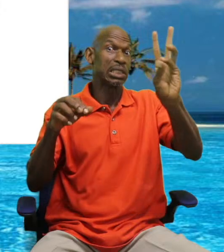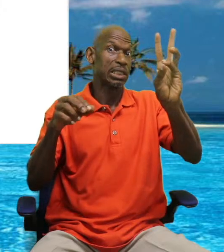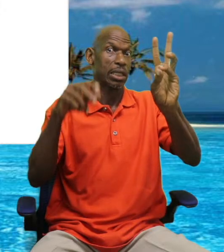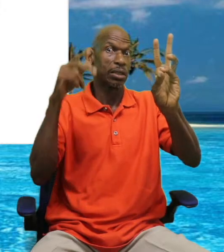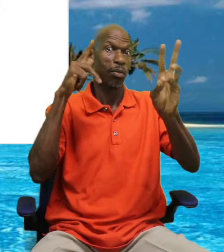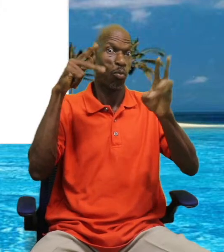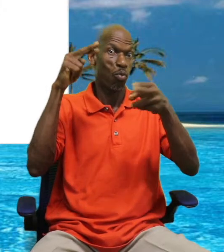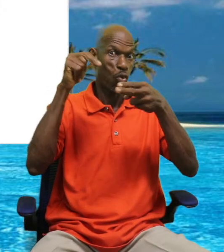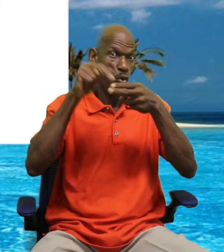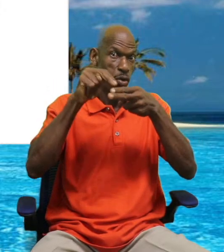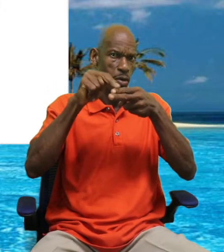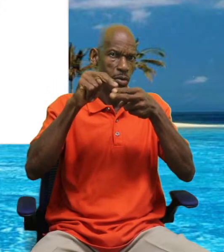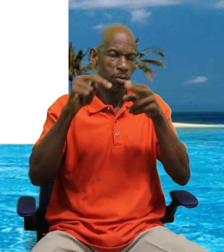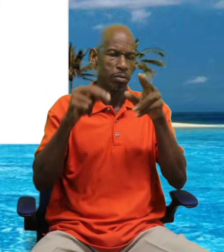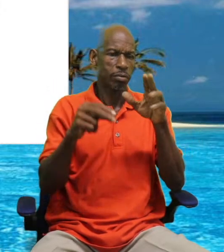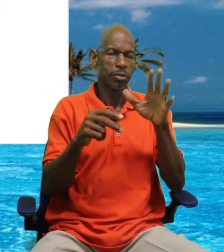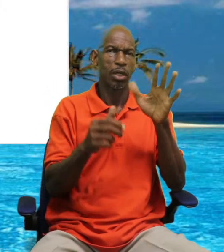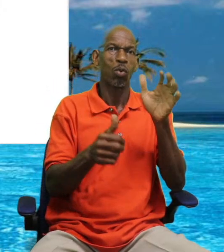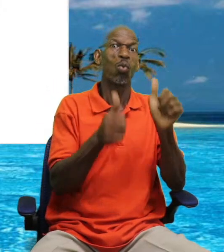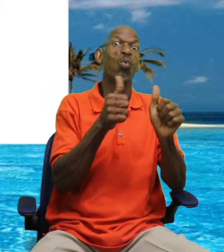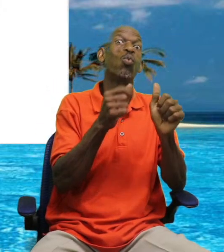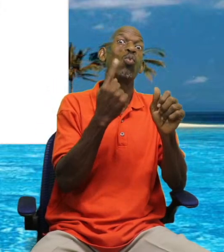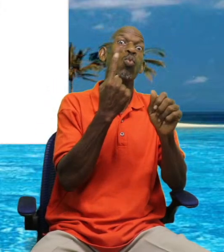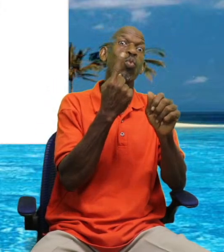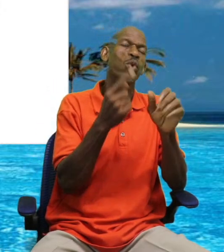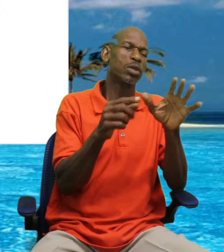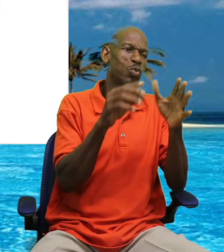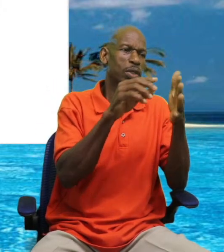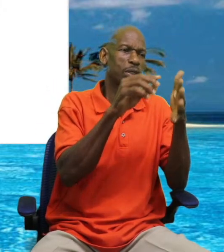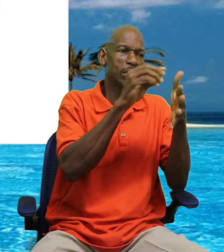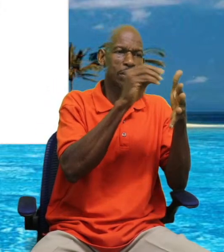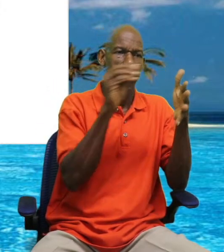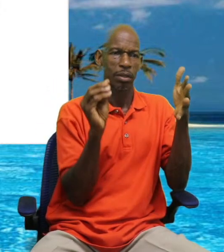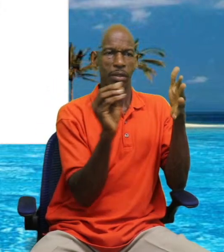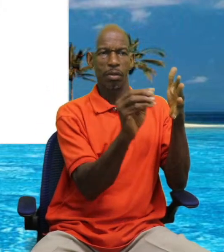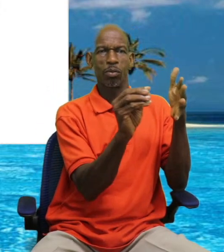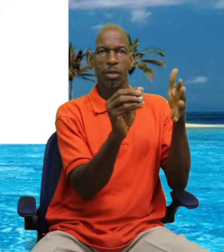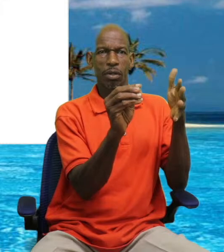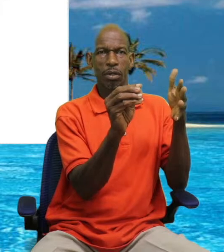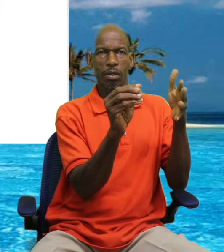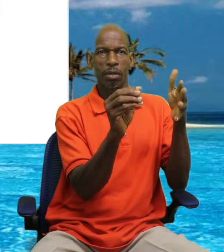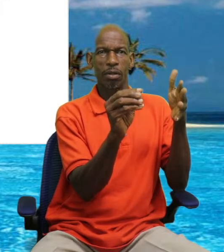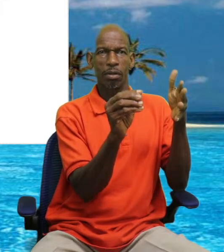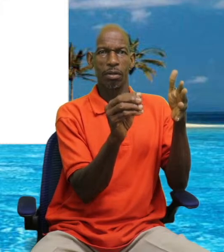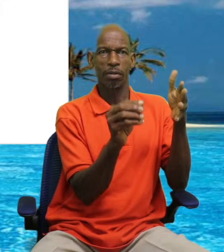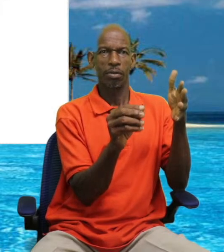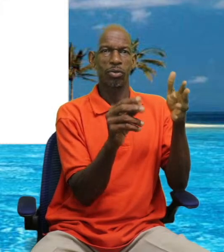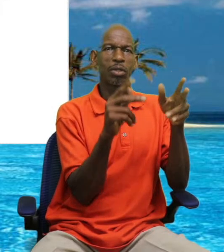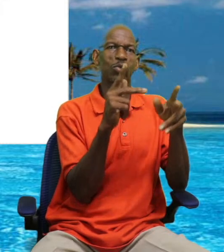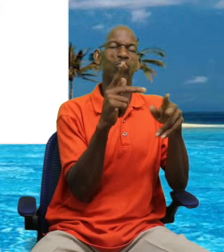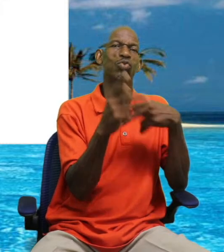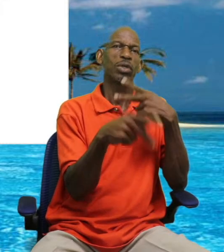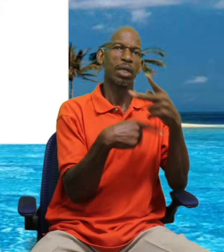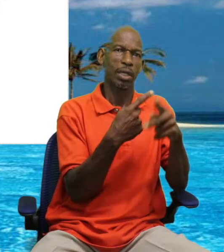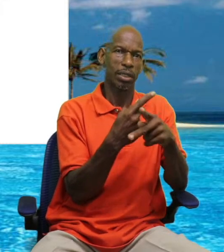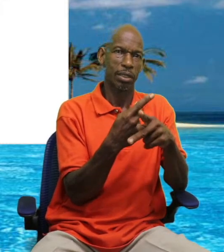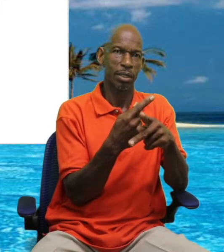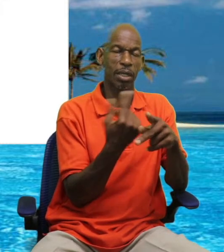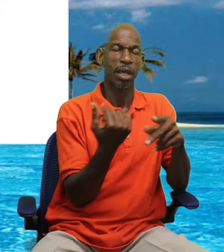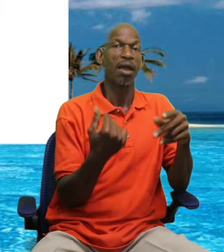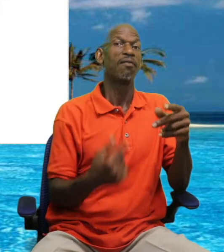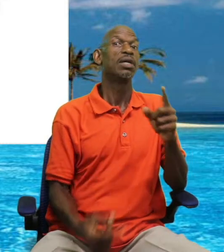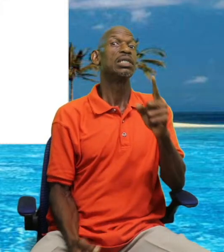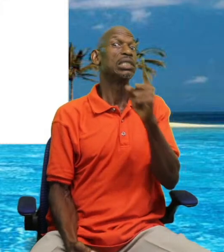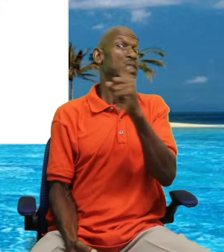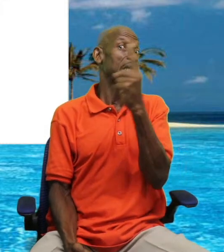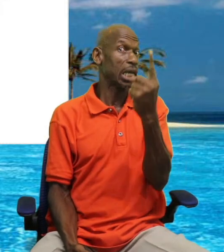Now, each pronoun has a meaning. So we have two types in terms of groupings. We have singular to